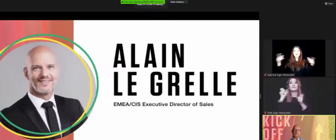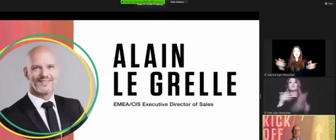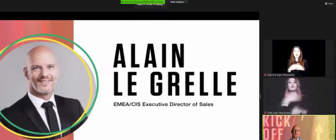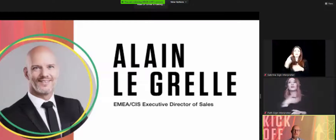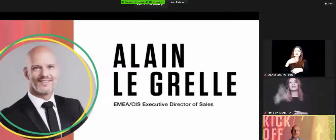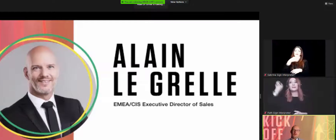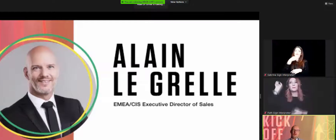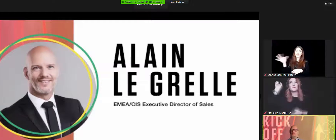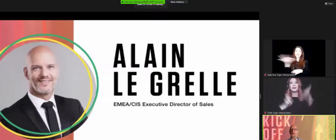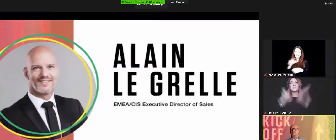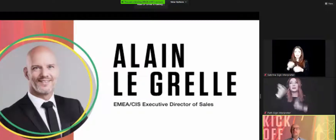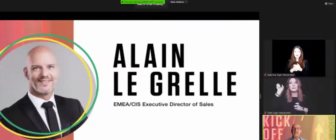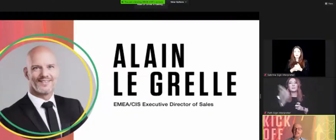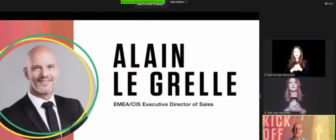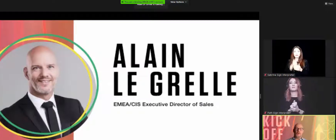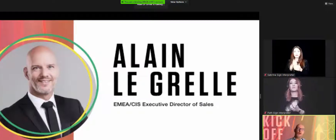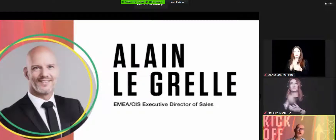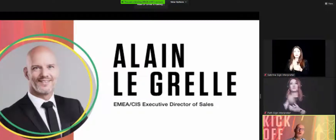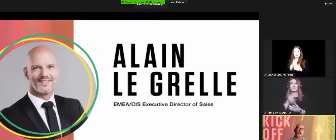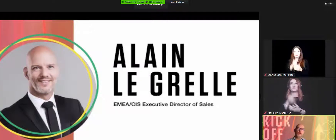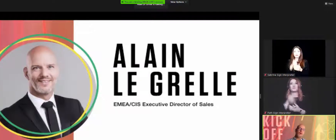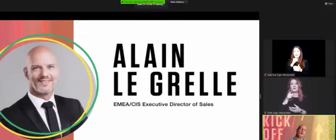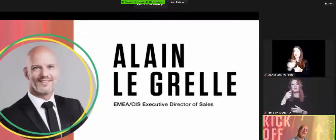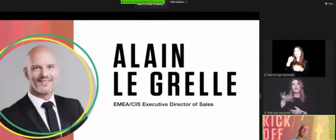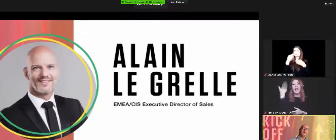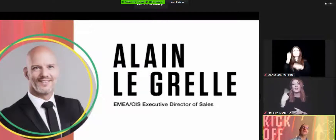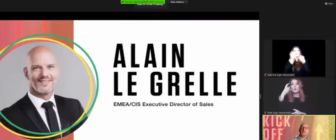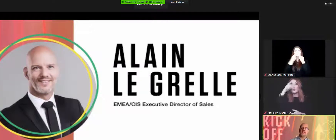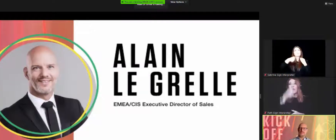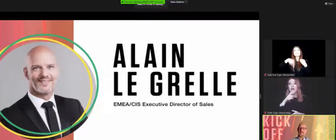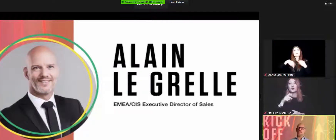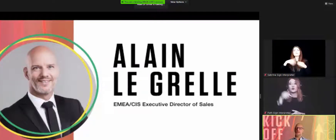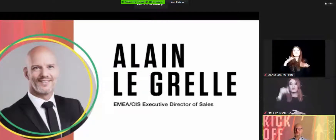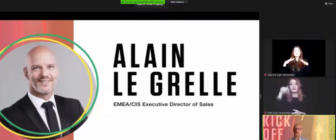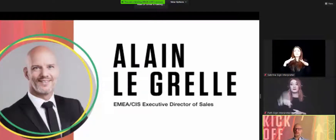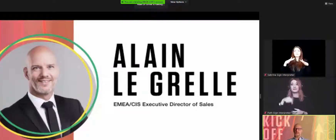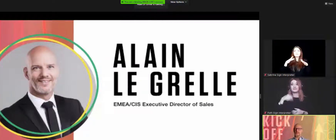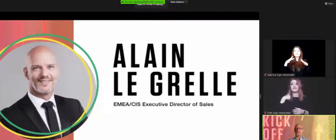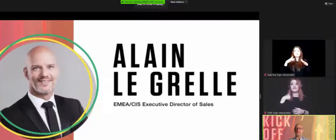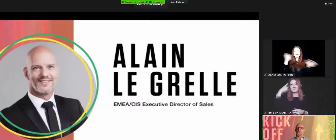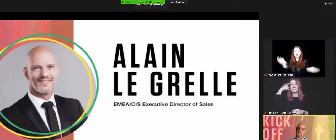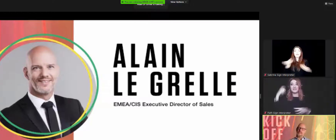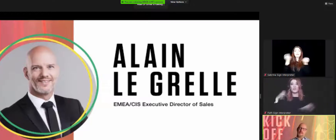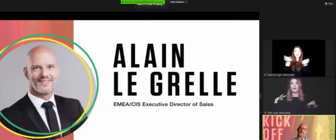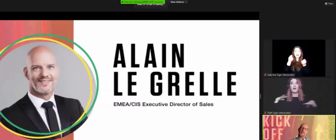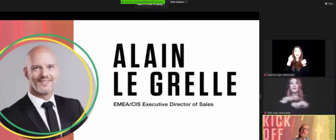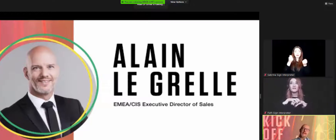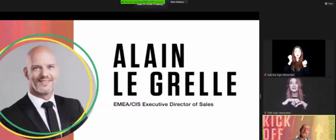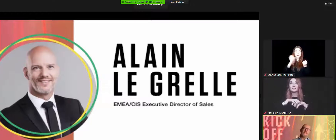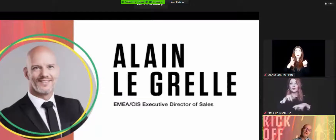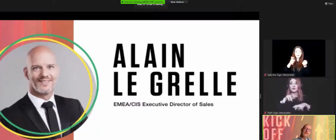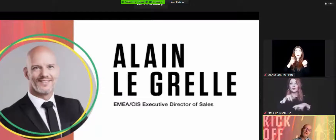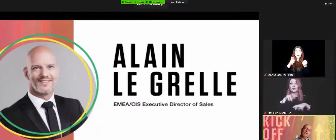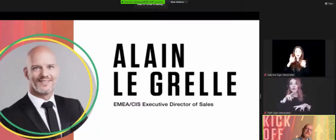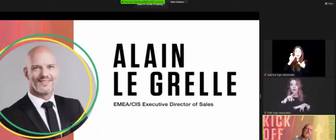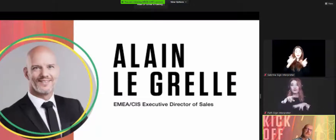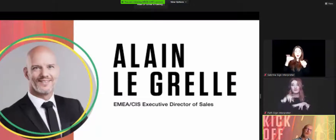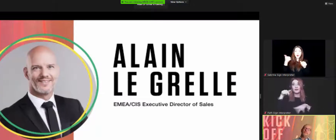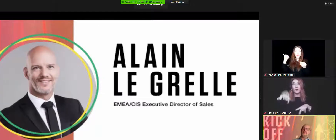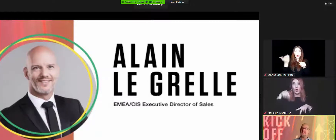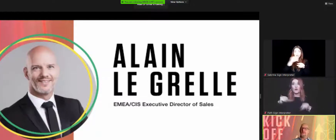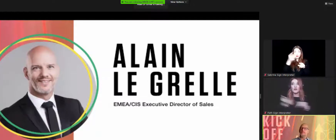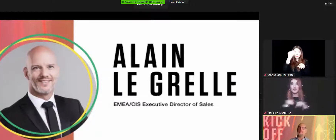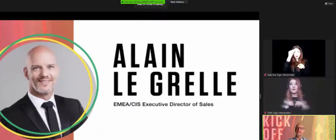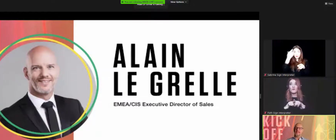5,000 people? Who would think that all what happened last year for 2020? This is just incredible. And maybe this is a small